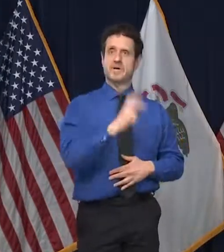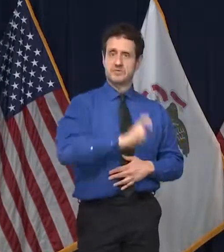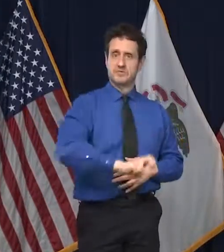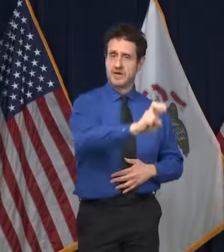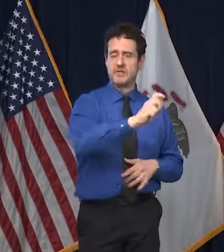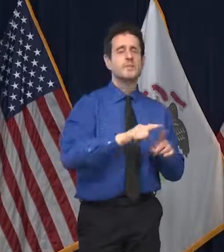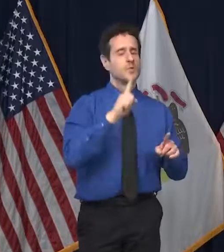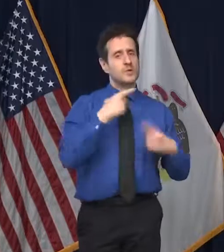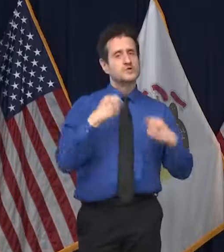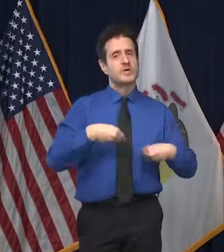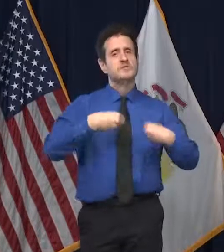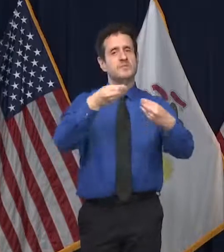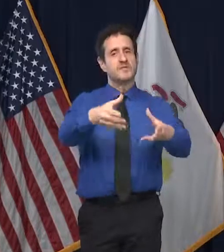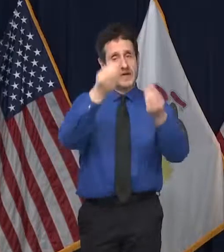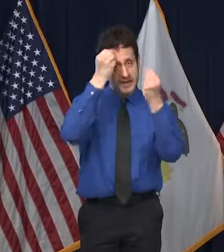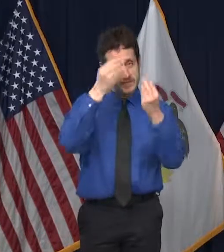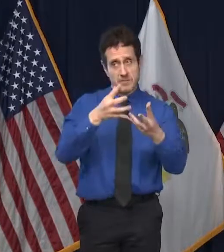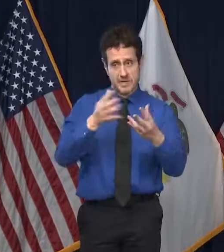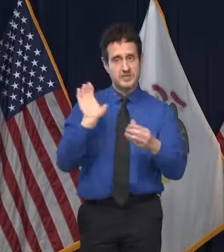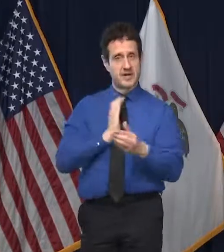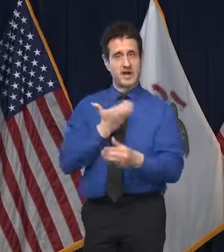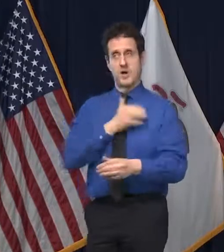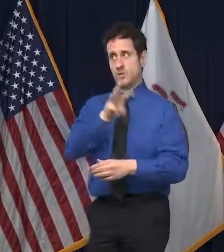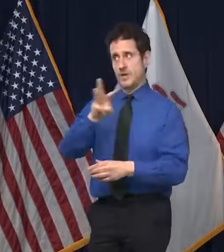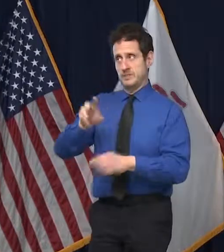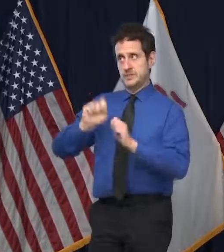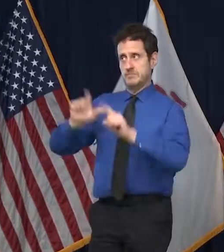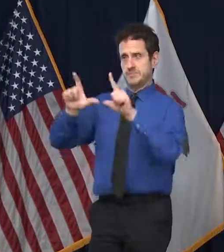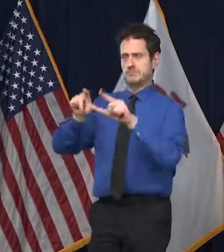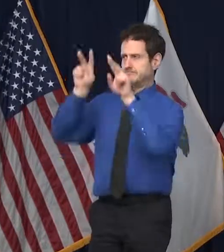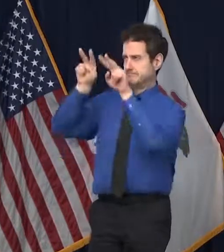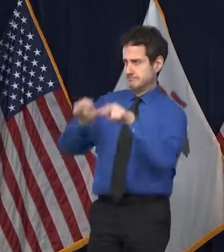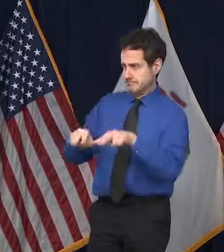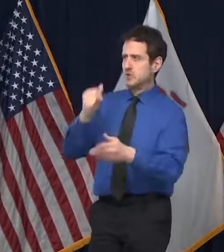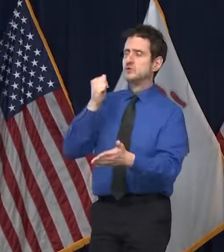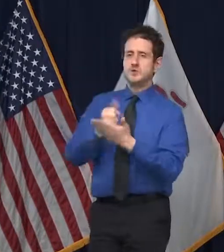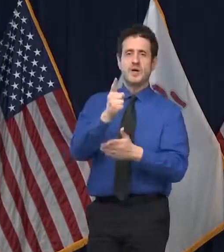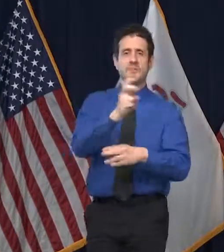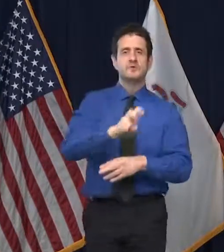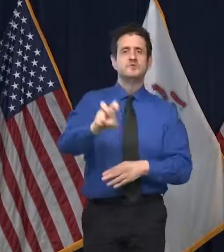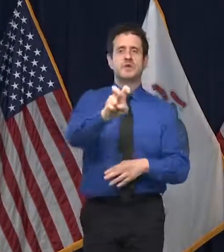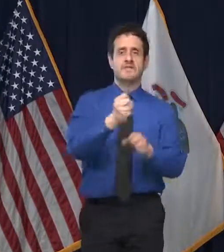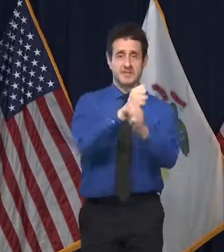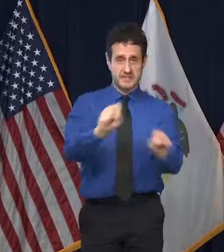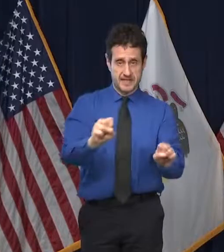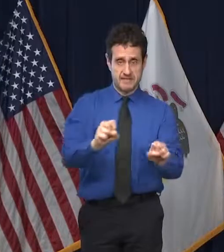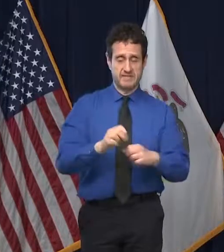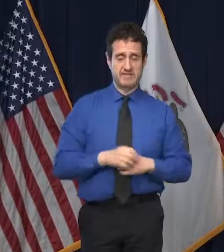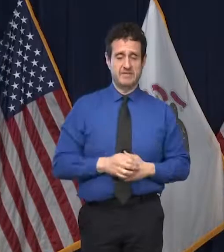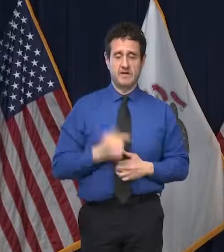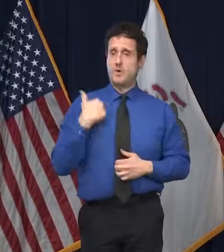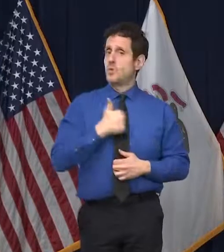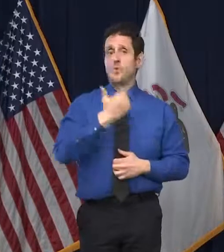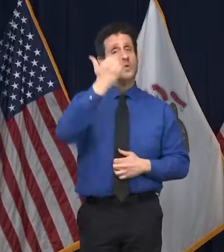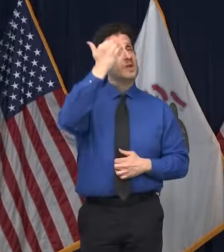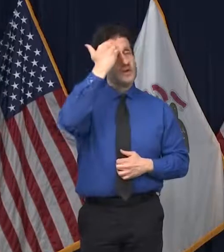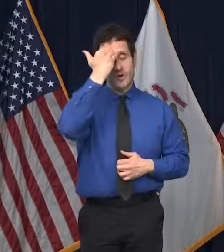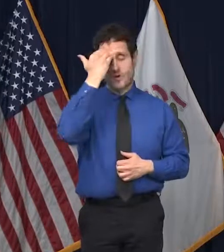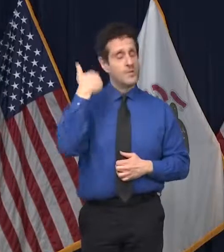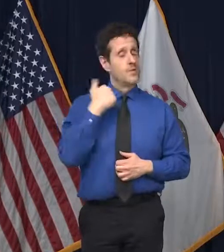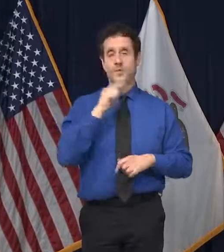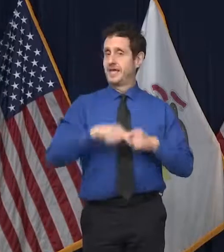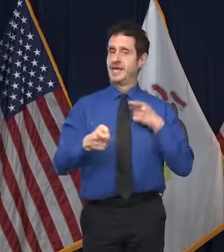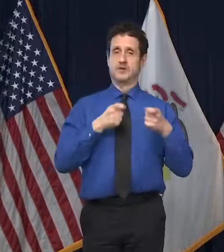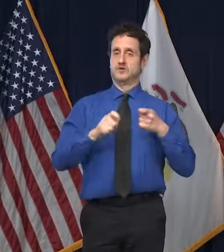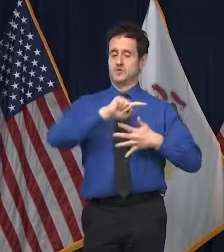guidance to help accomplish this in as safe a manner as is possible, knowing that we could never fully mitigate